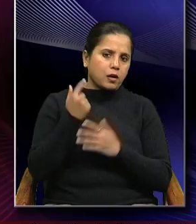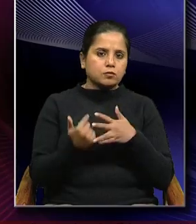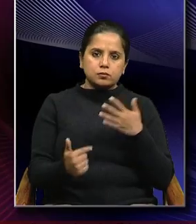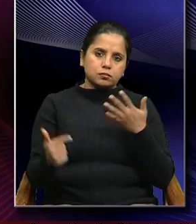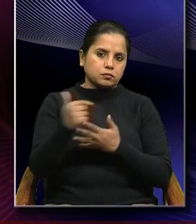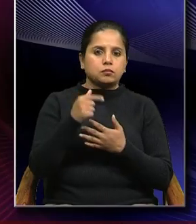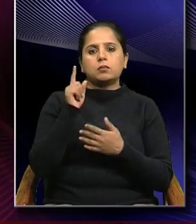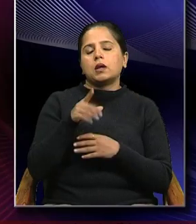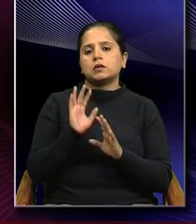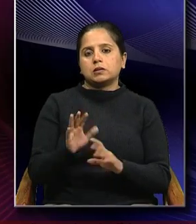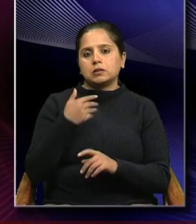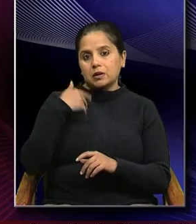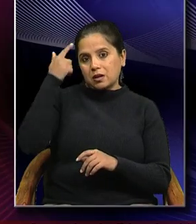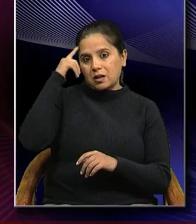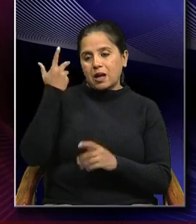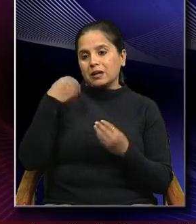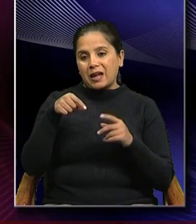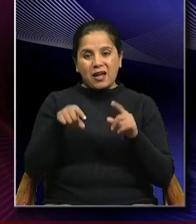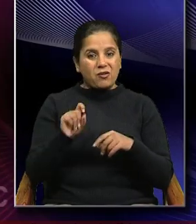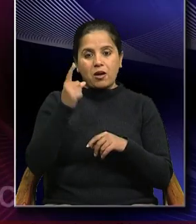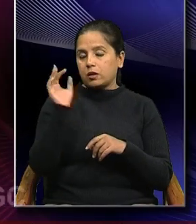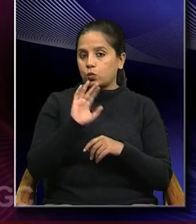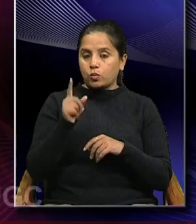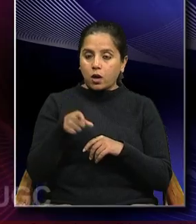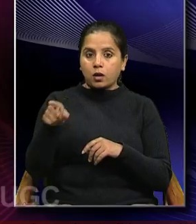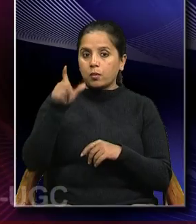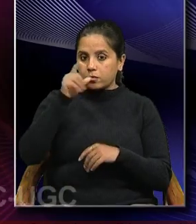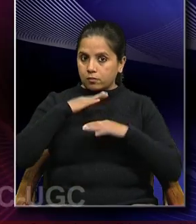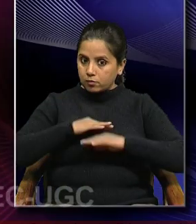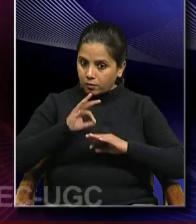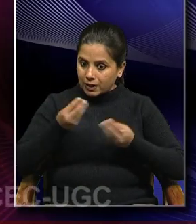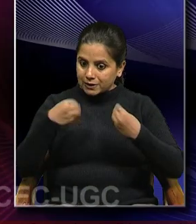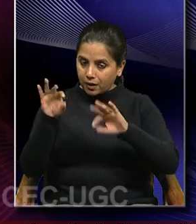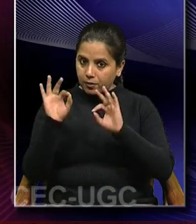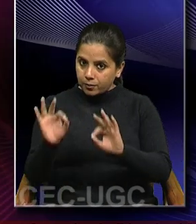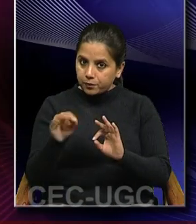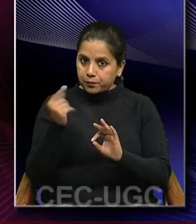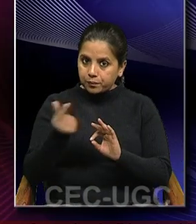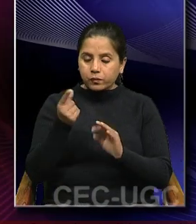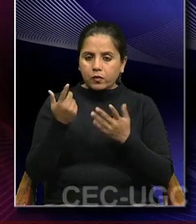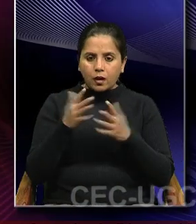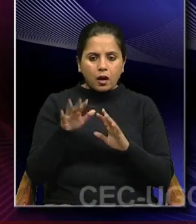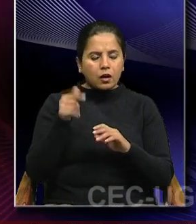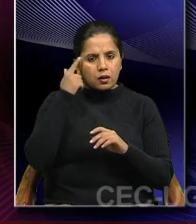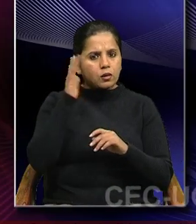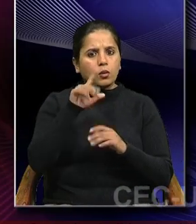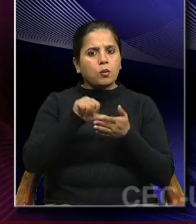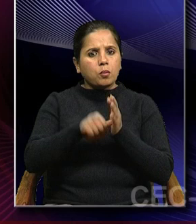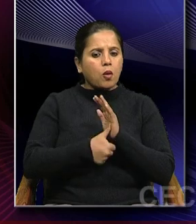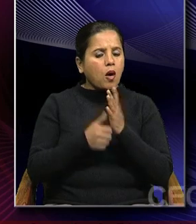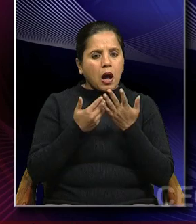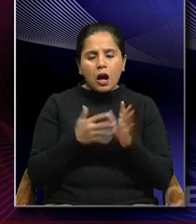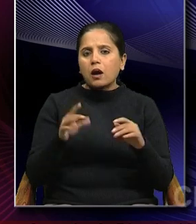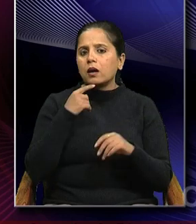So, keeping that in mind, we have to plan our communication in such a way that there is no possibility of any kind